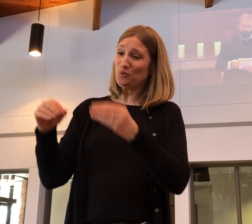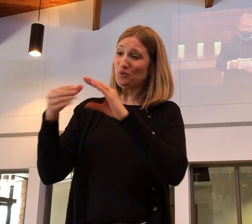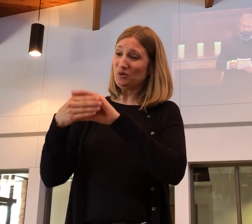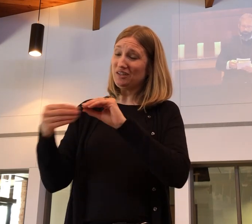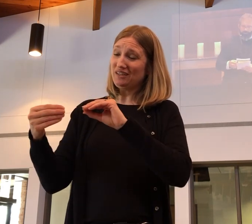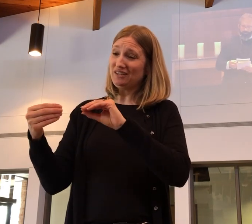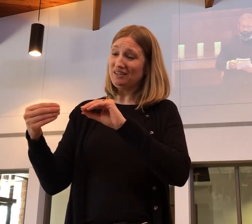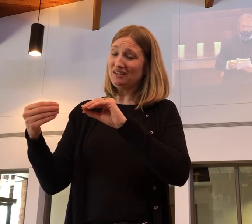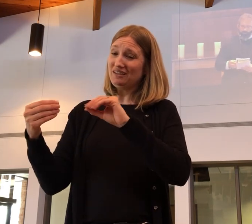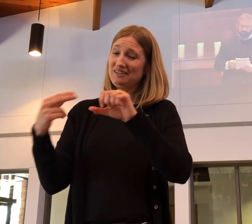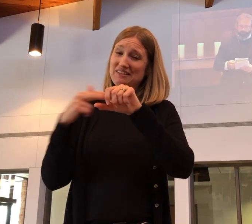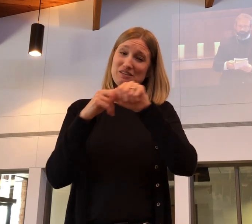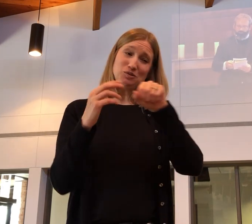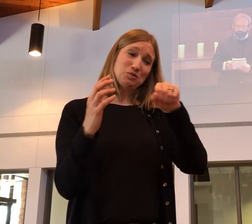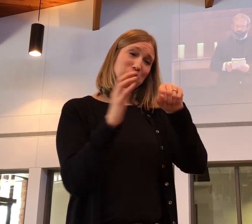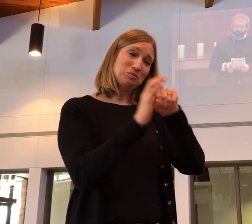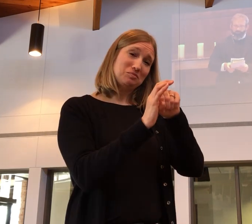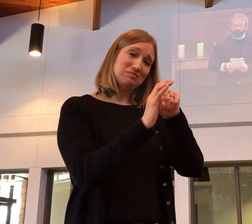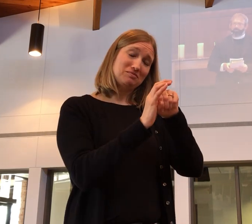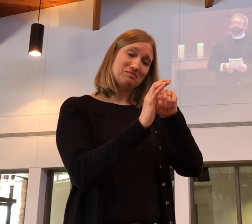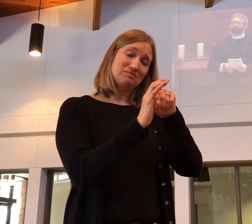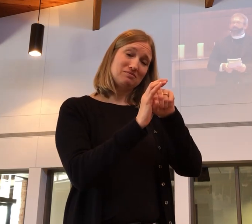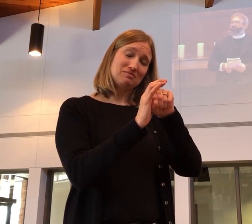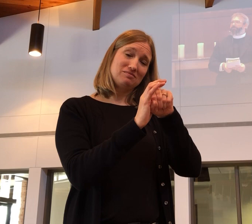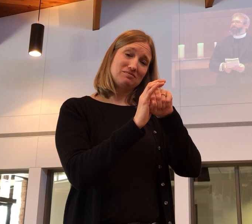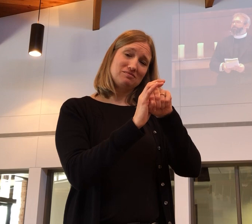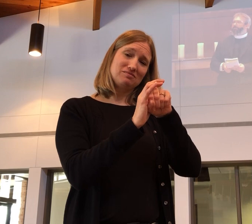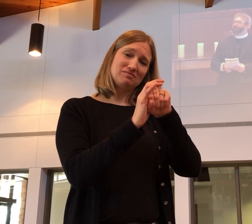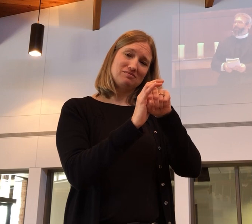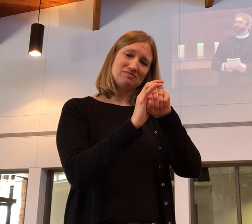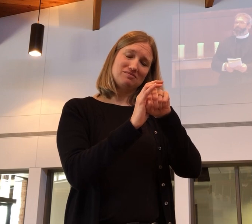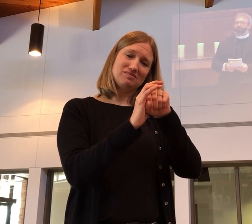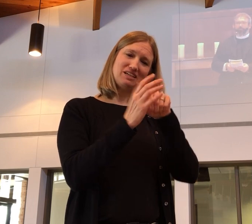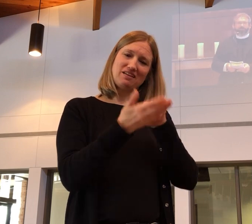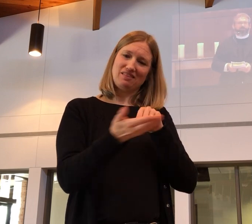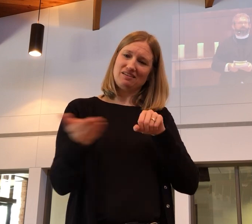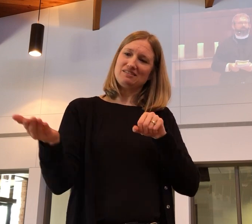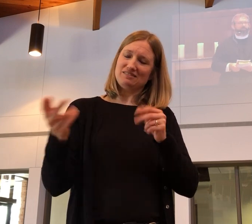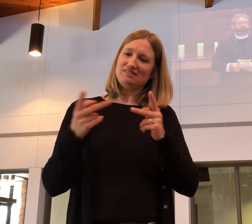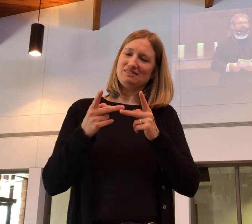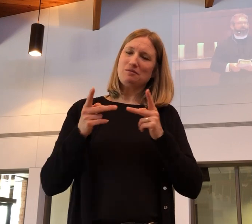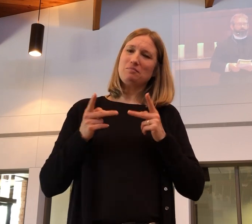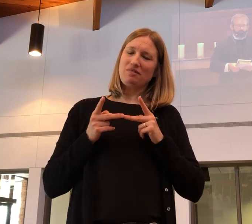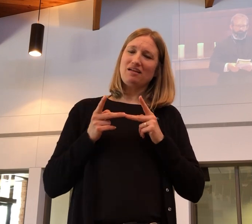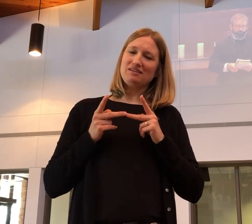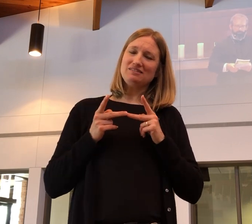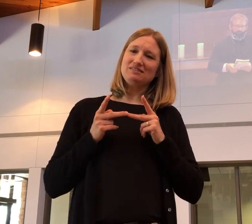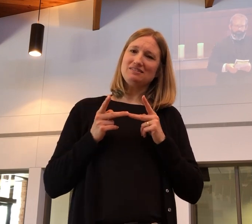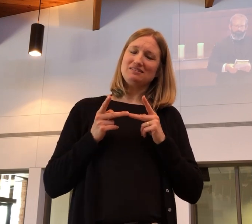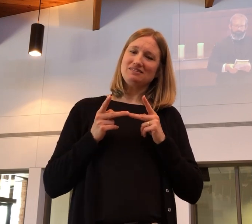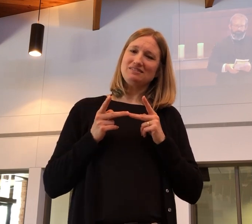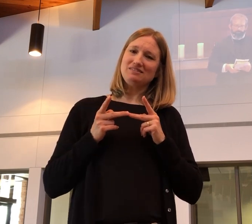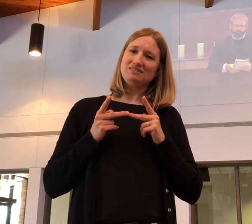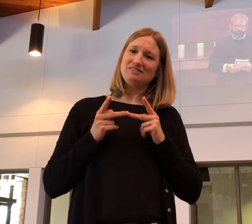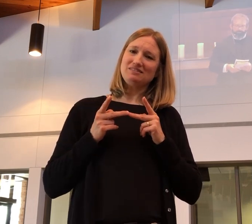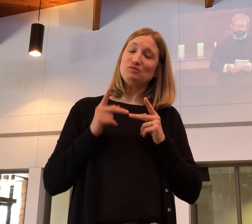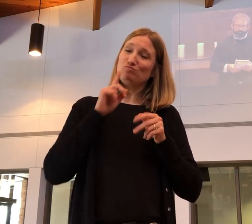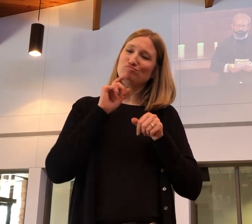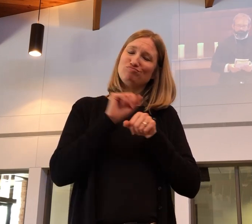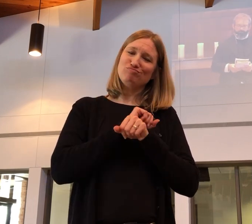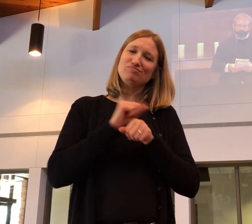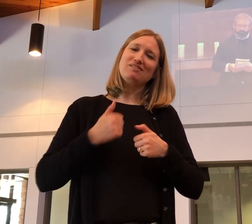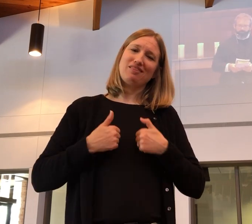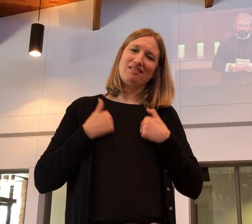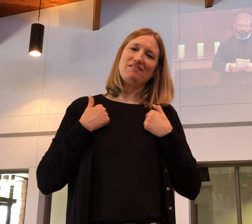the dark and cold, that this is the place from which true life comes.